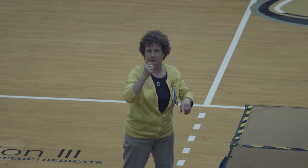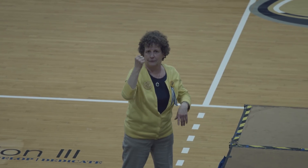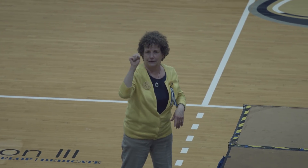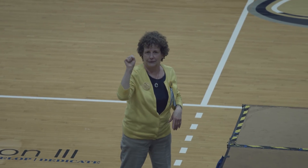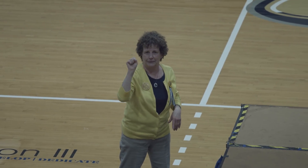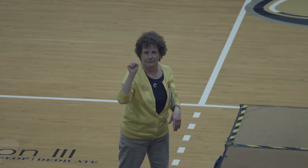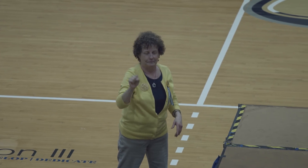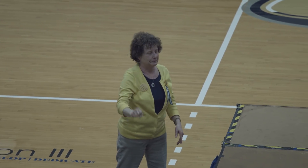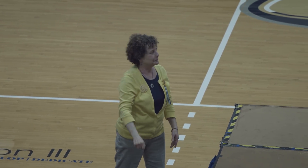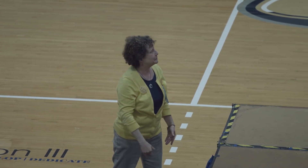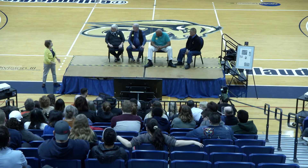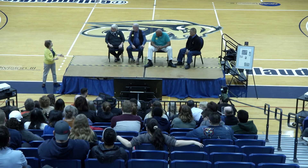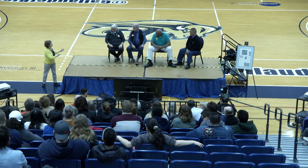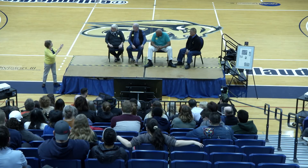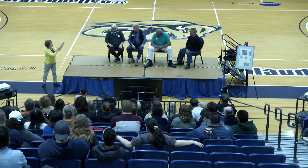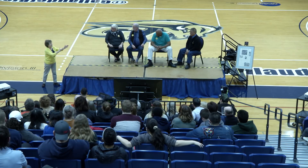She was a student during the protest.